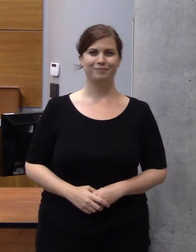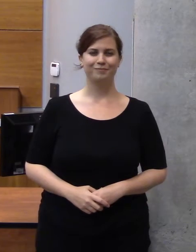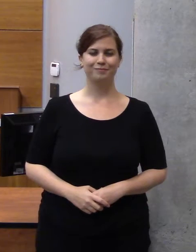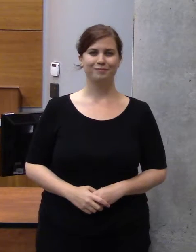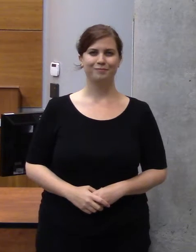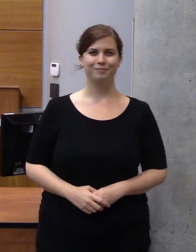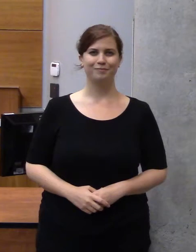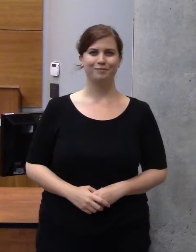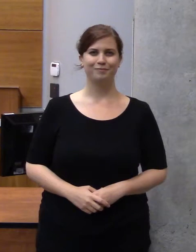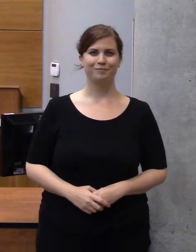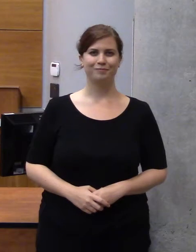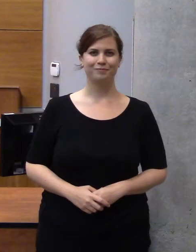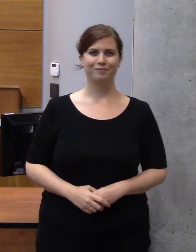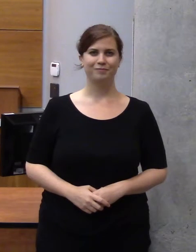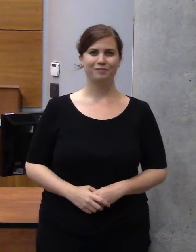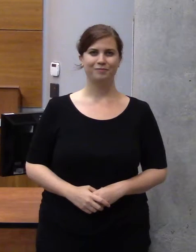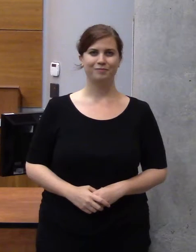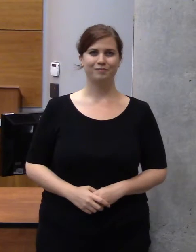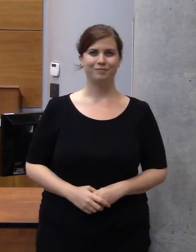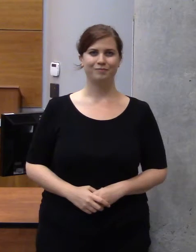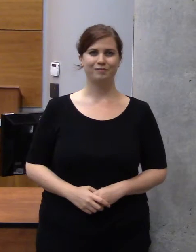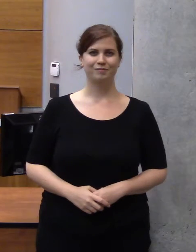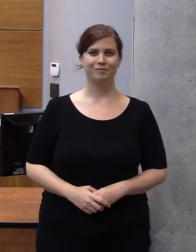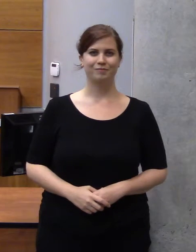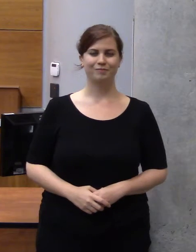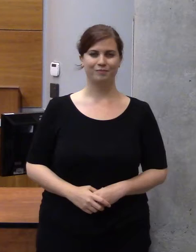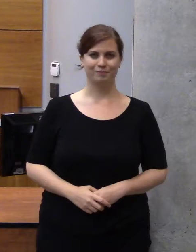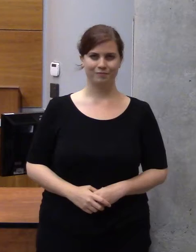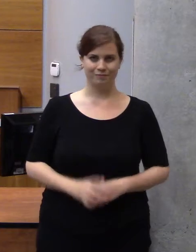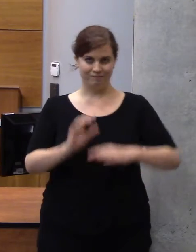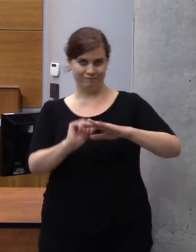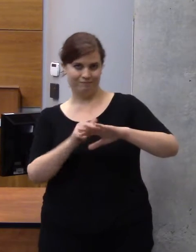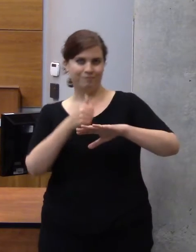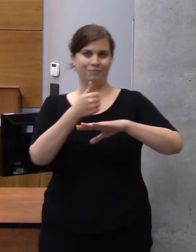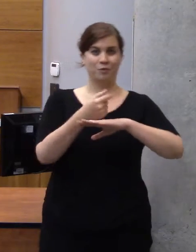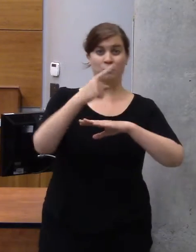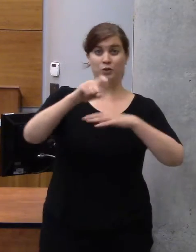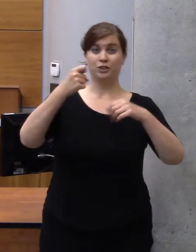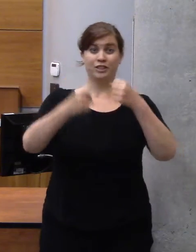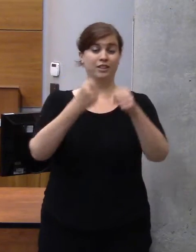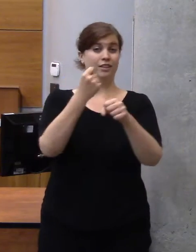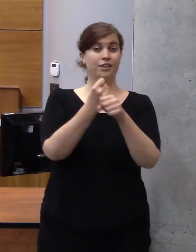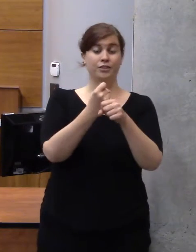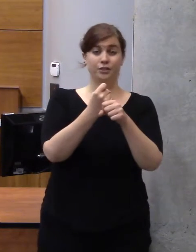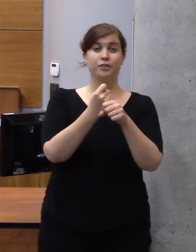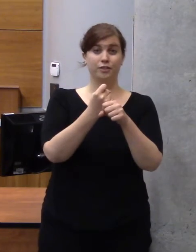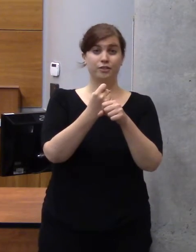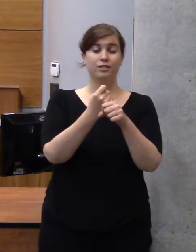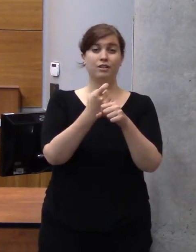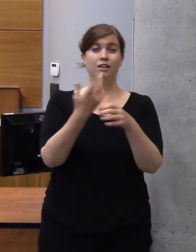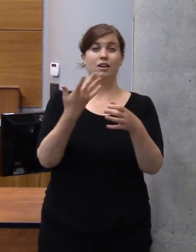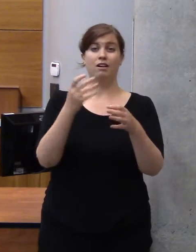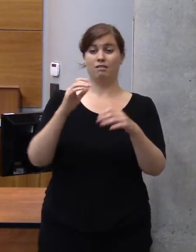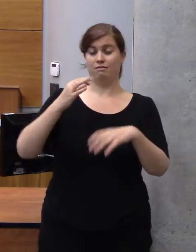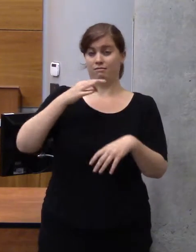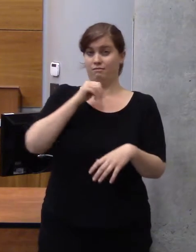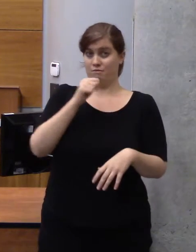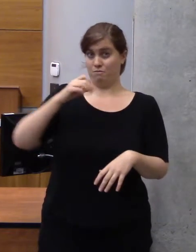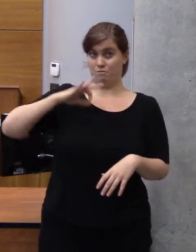Which was in its very first year as a not-for-profit organization based on social and environmental justice. So I'll be speaking mostly